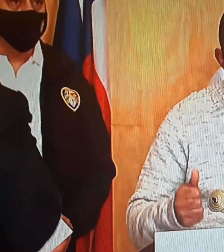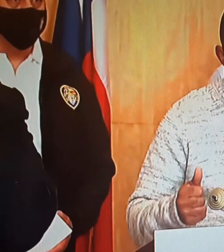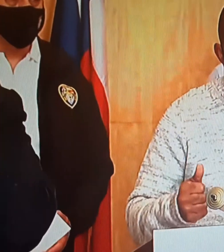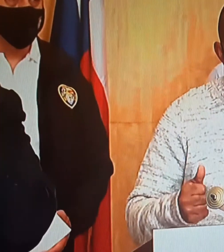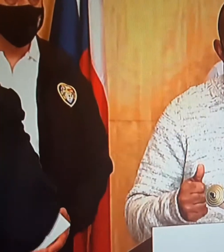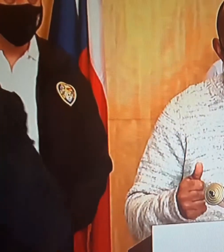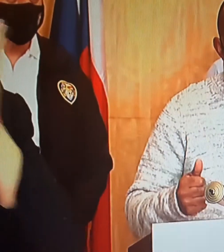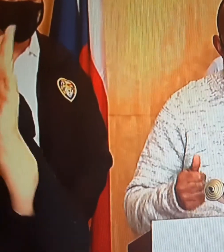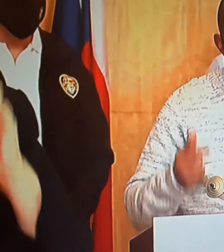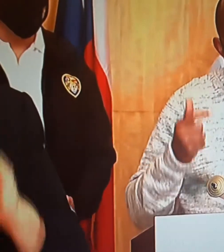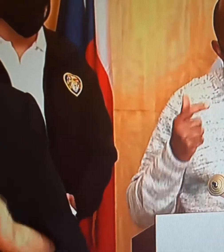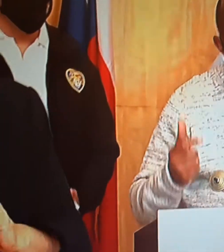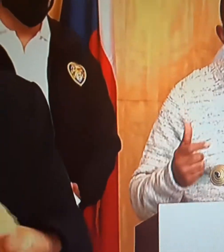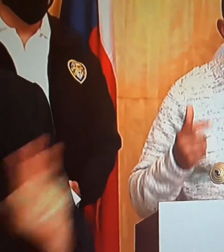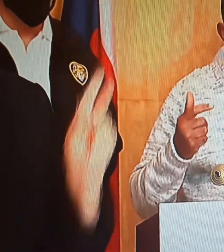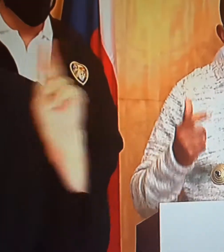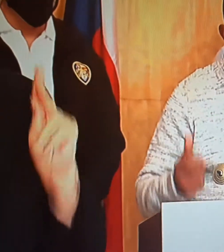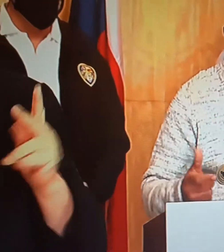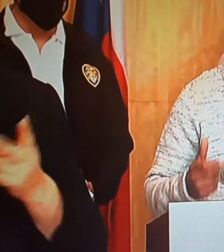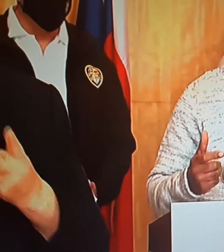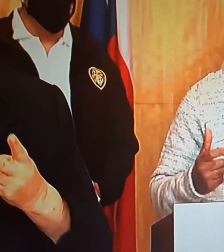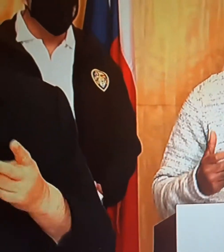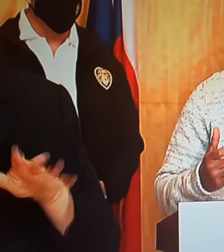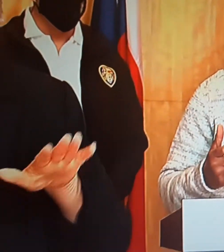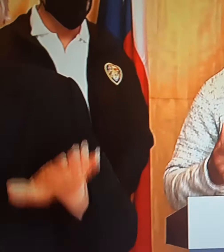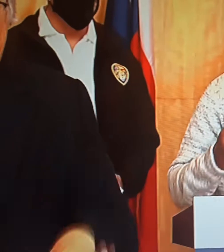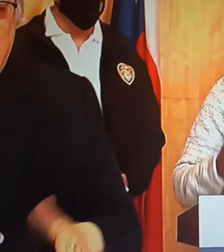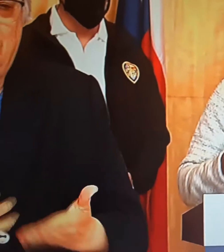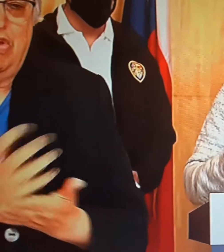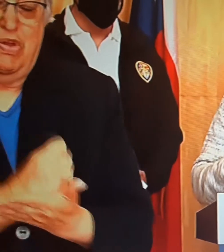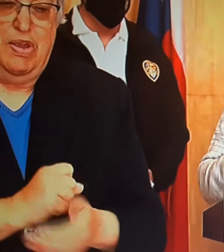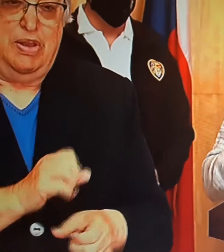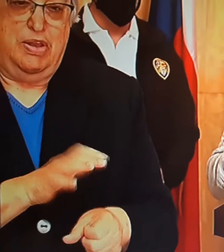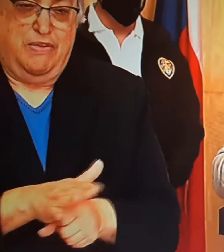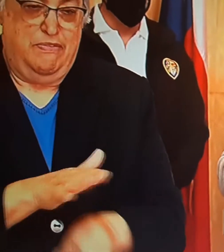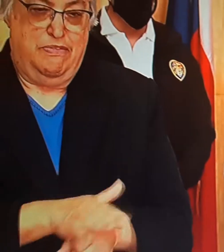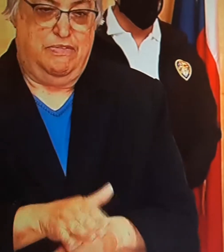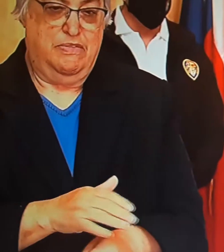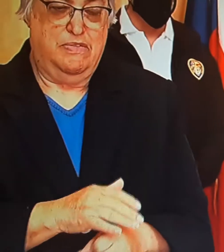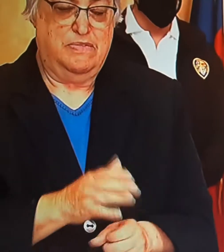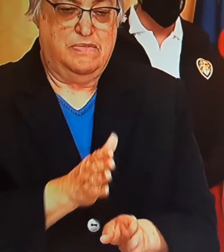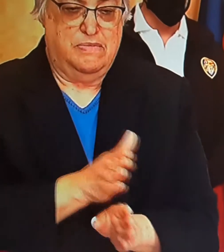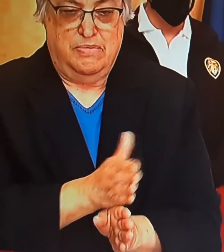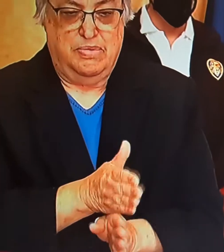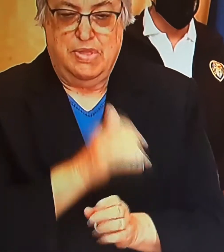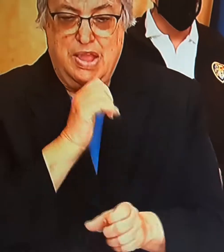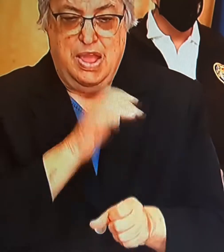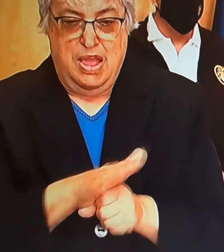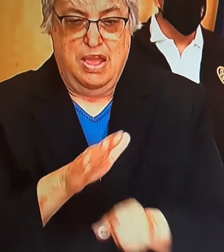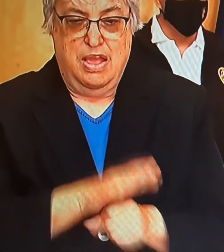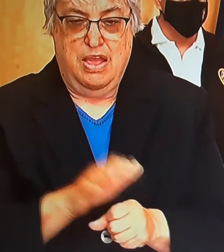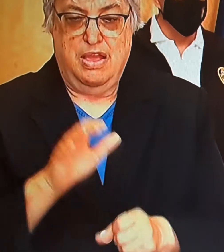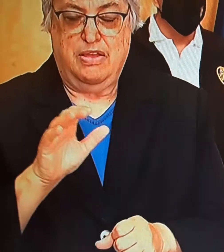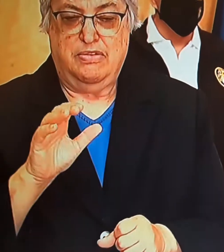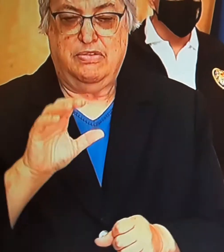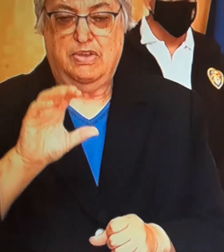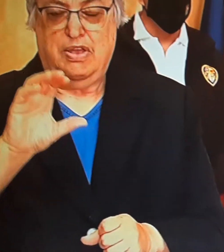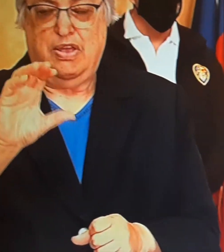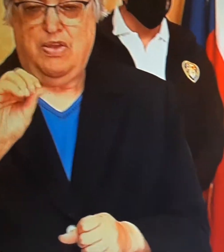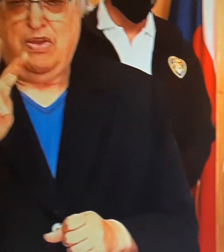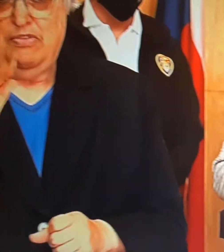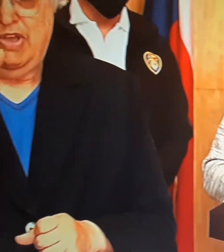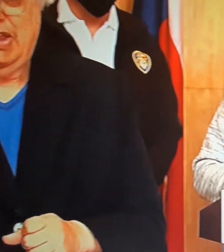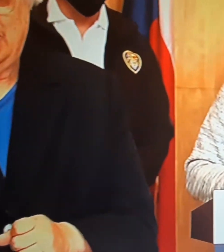our seniors, and especially for low-income families who are already on the margins because of the coronavirus and so many other